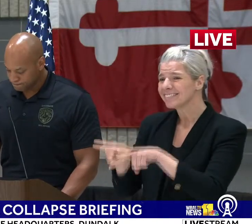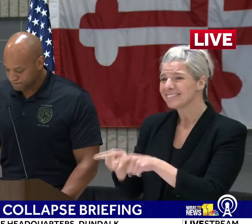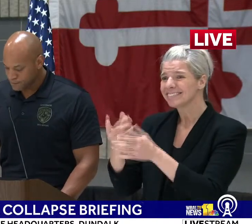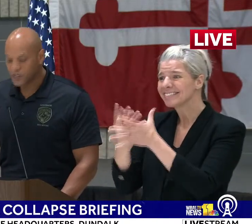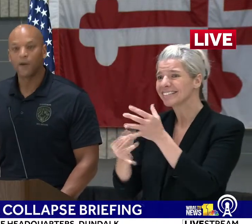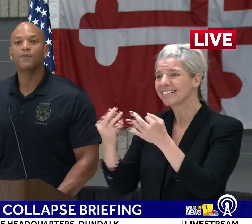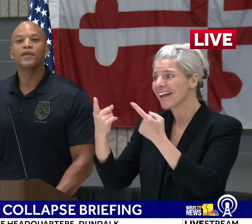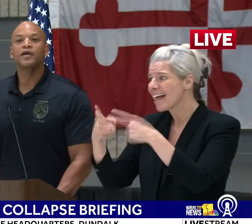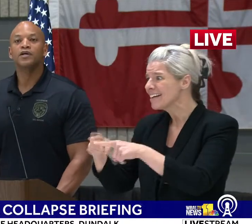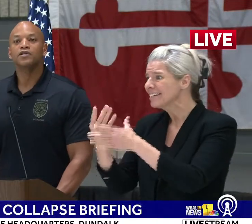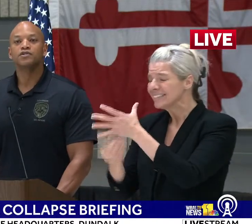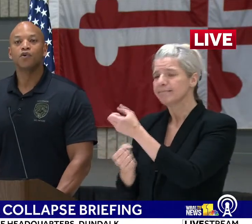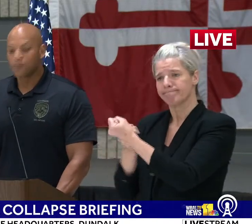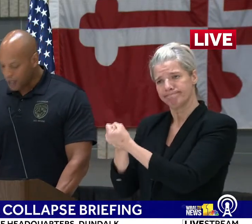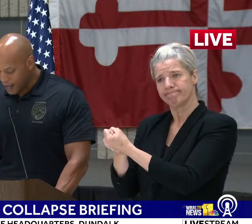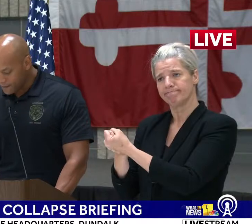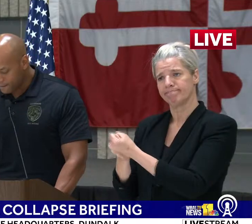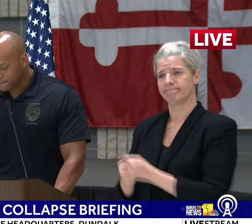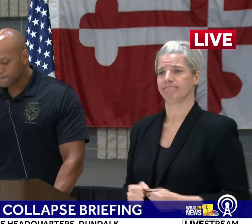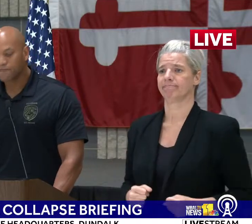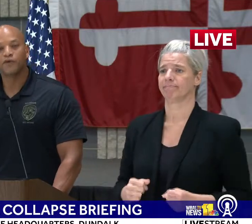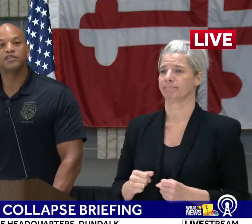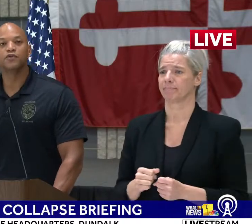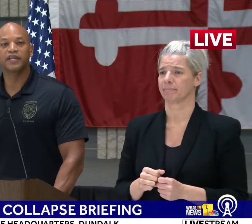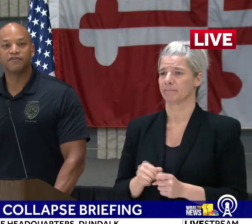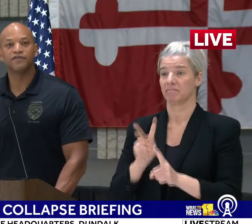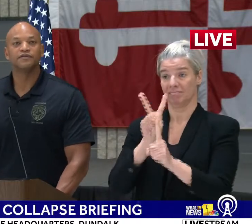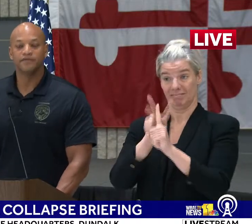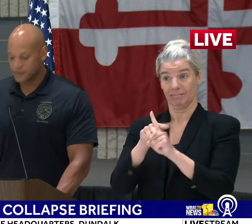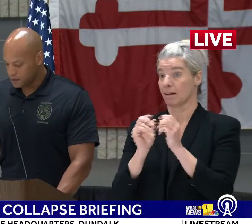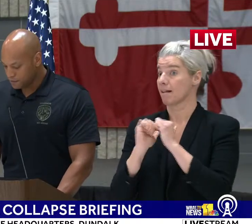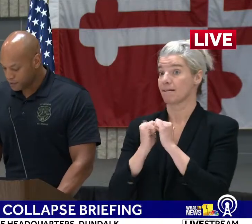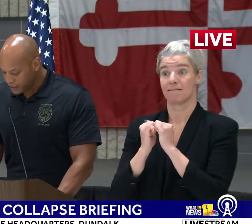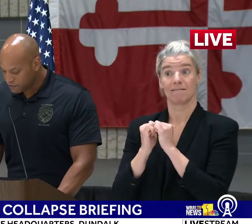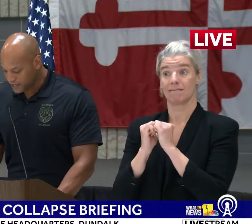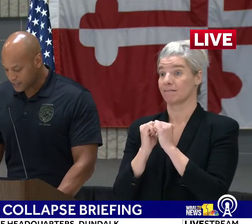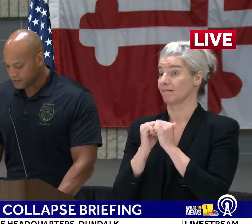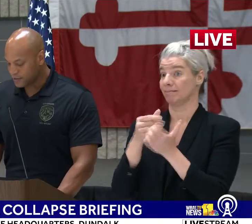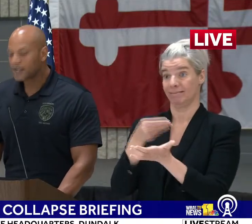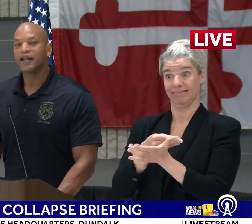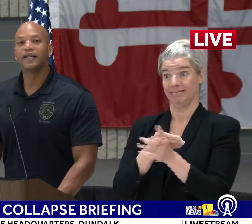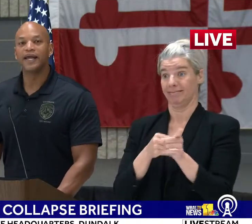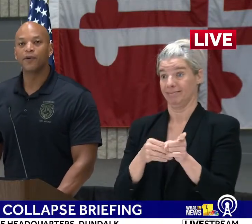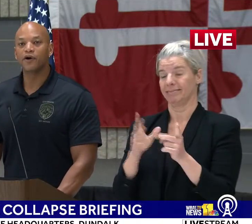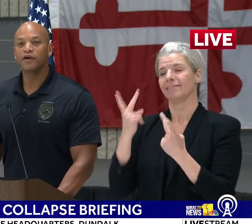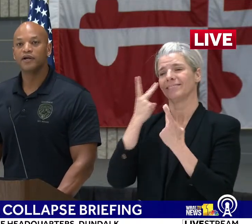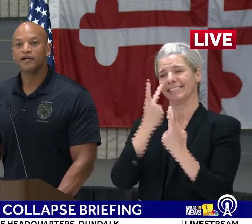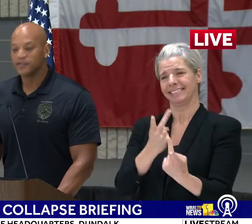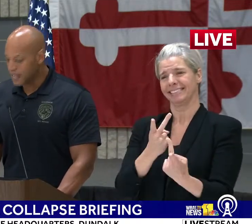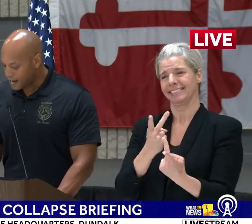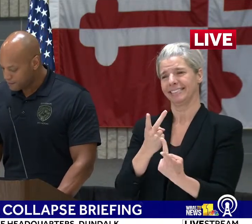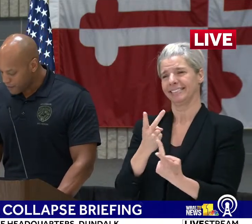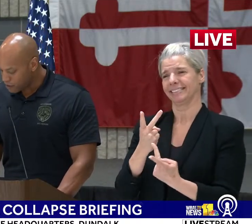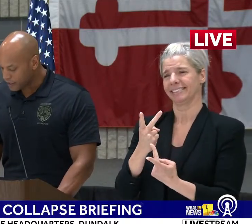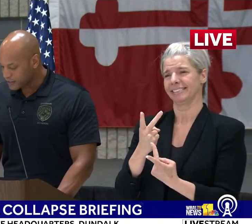collapse. So, to apply for this relief, please visit